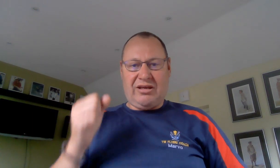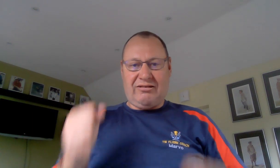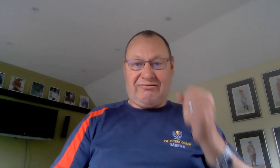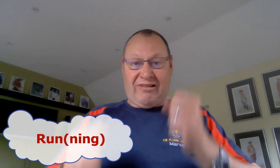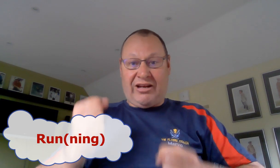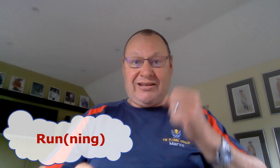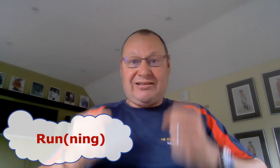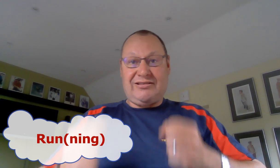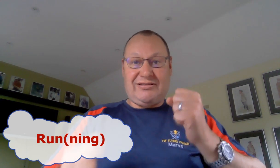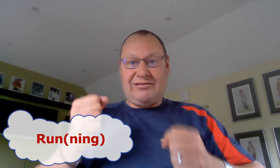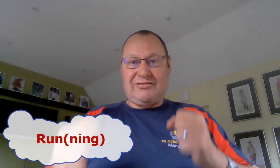Run.